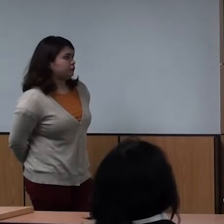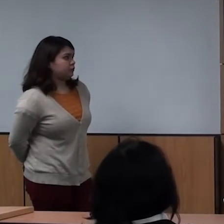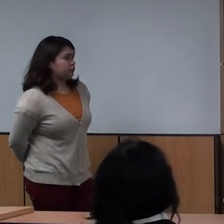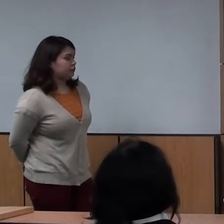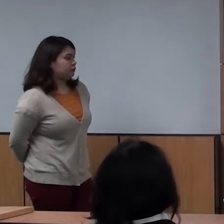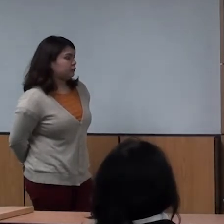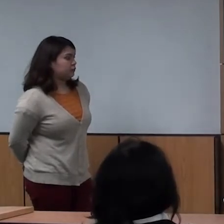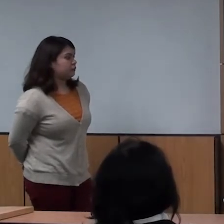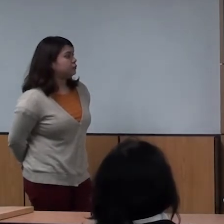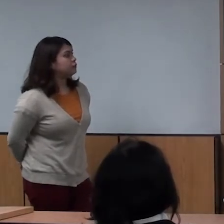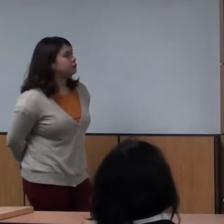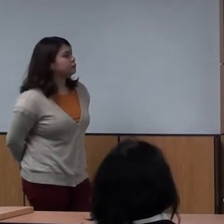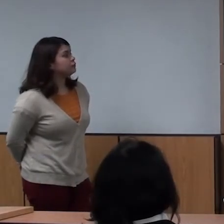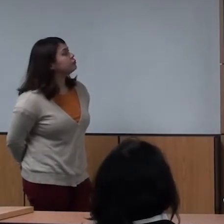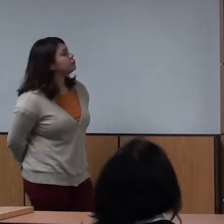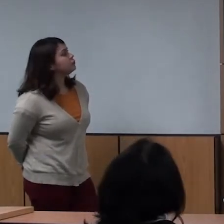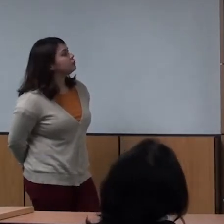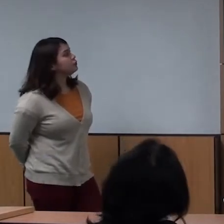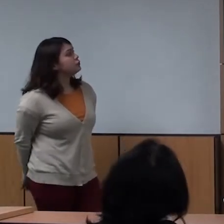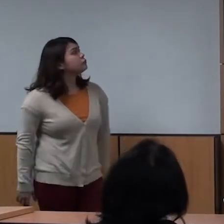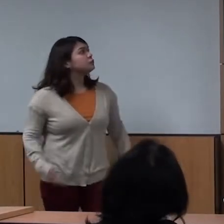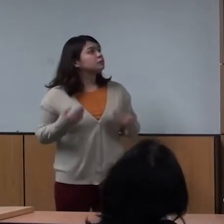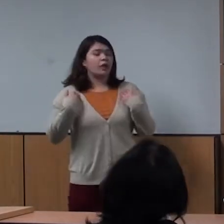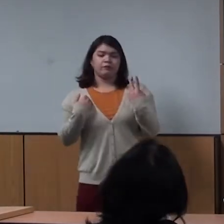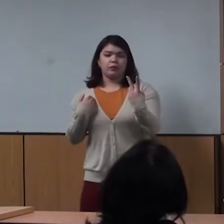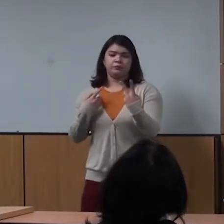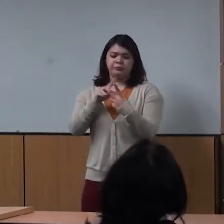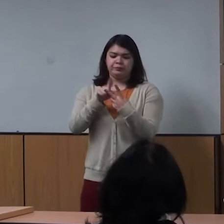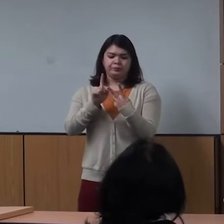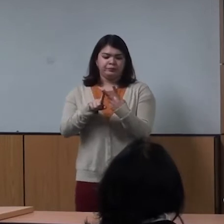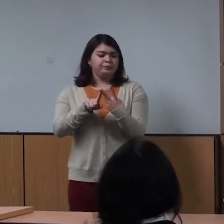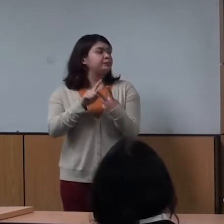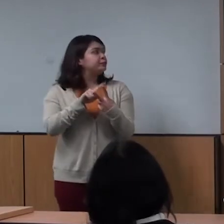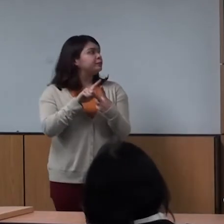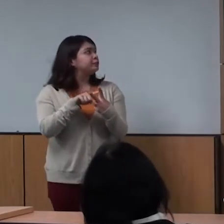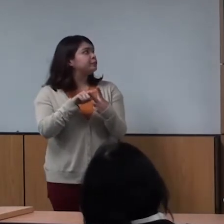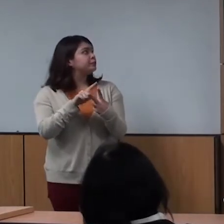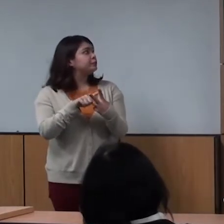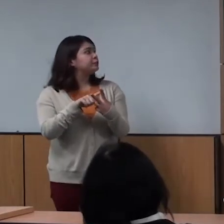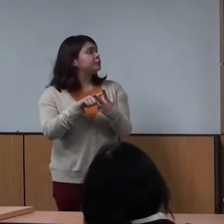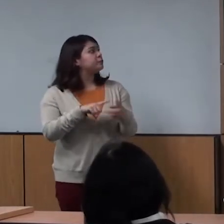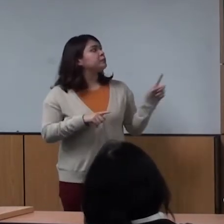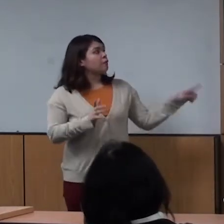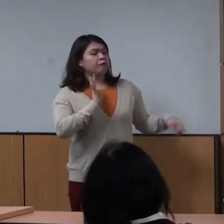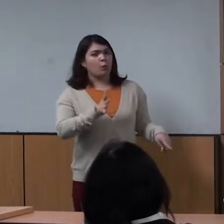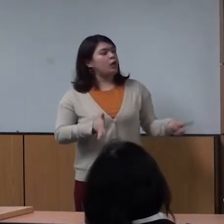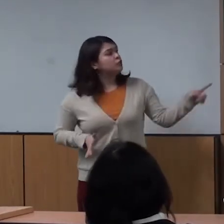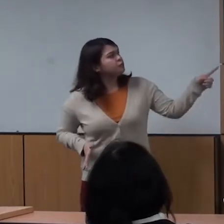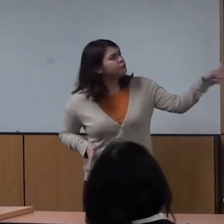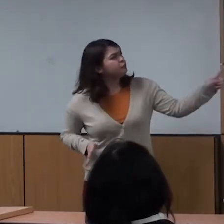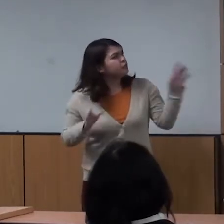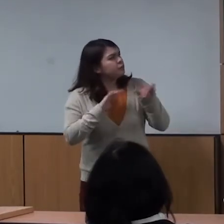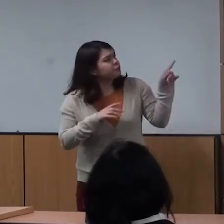to improve. So there are two types of assessment. We have the formative assessment and